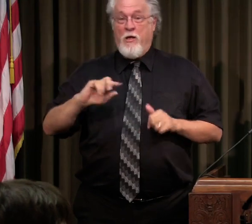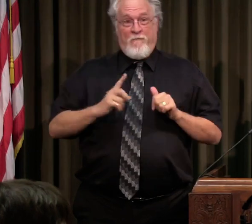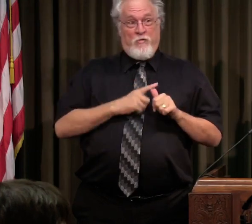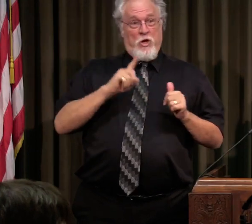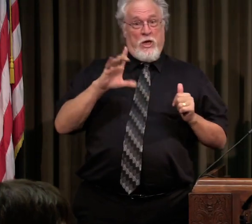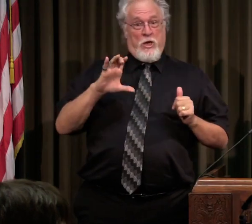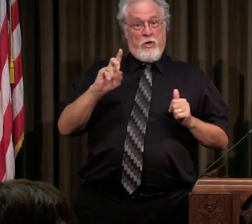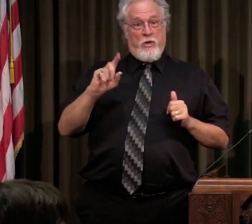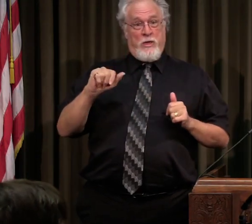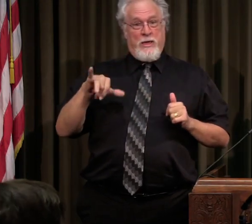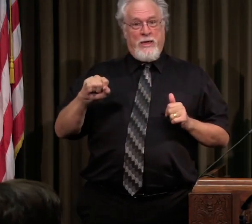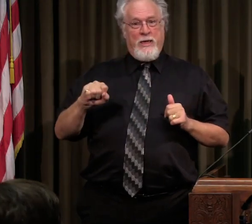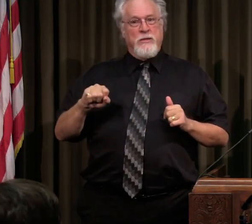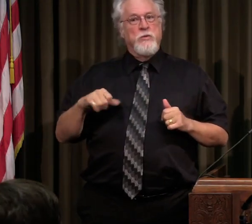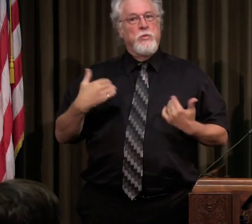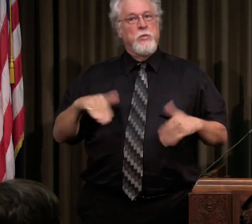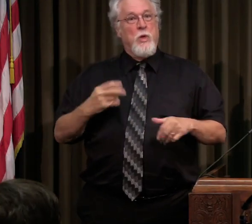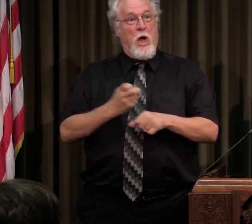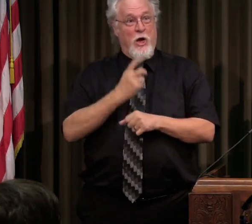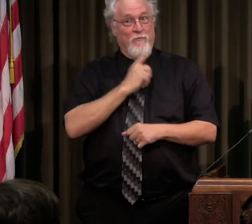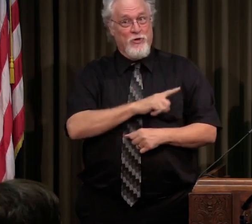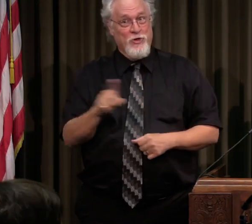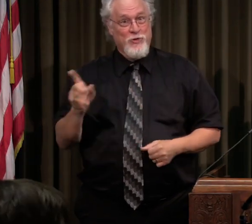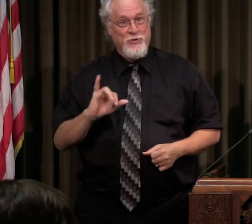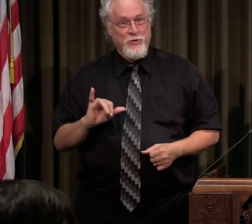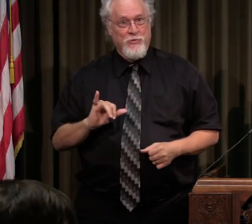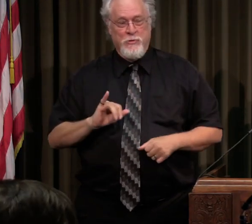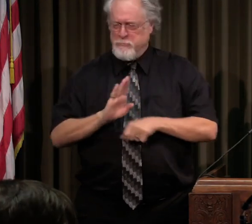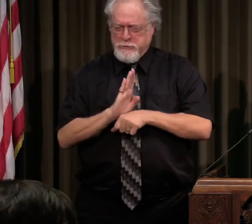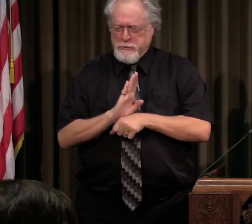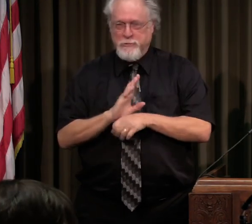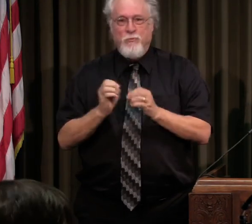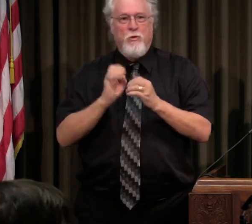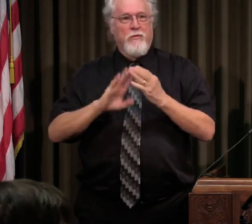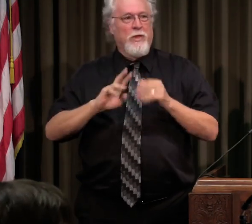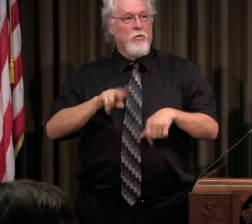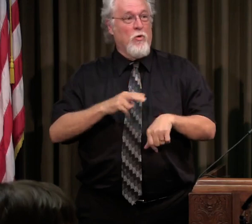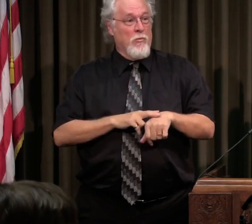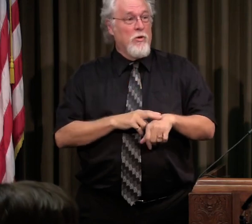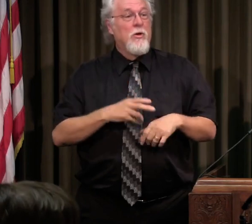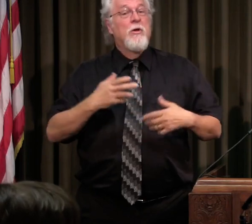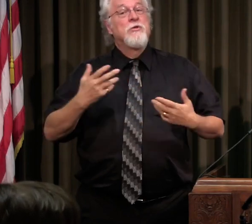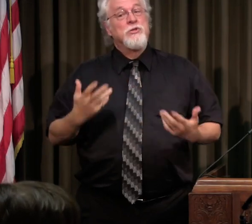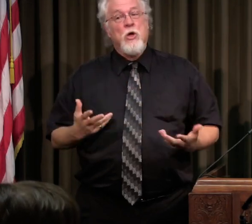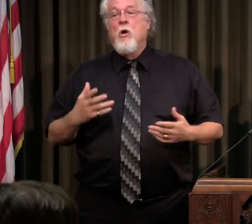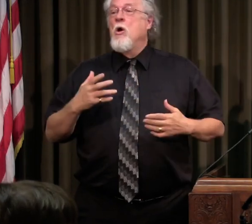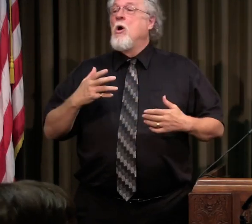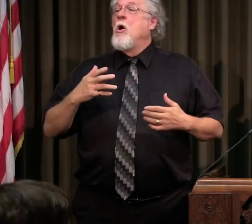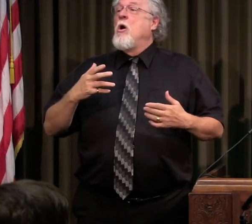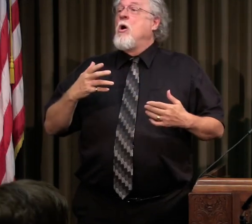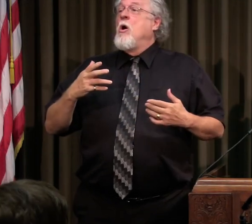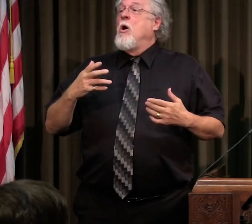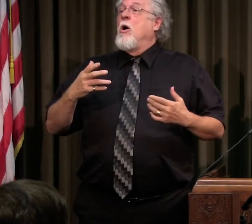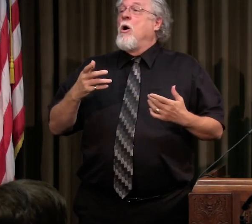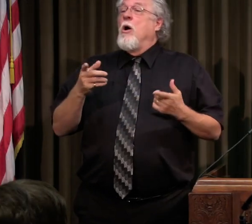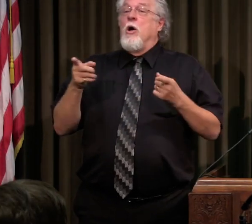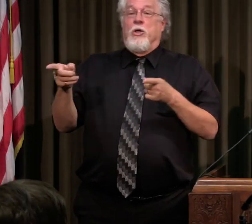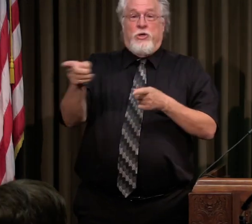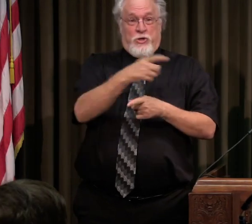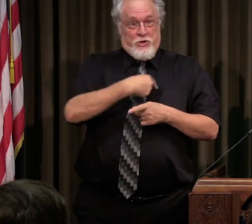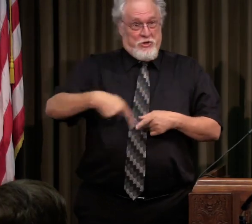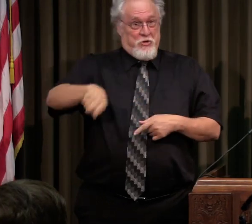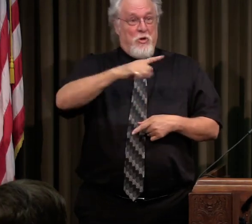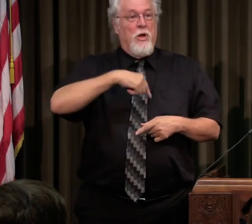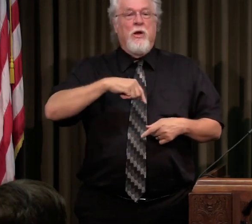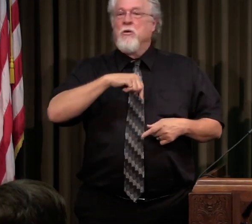this administration has been a little taxing on you all too, and you've been busier than normal. And while certainly you and I